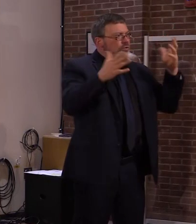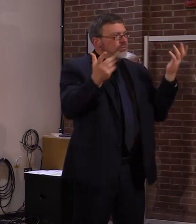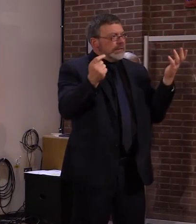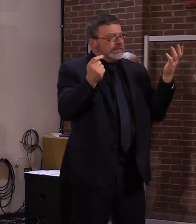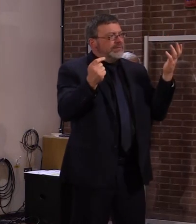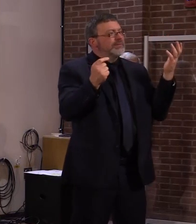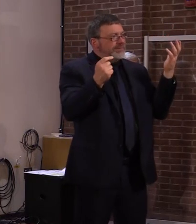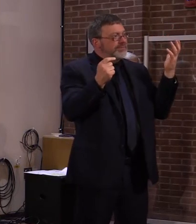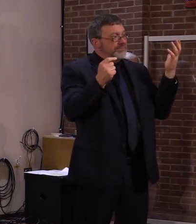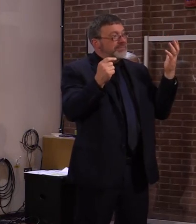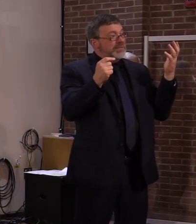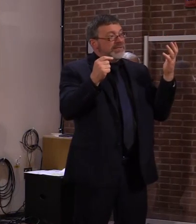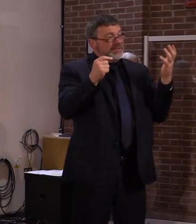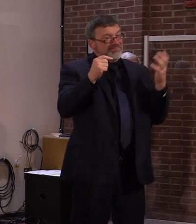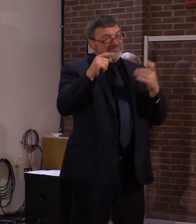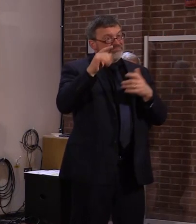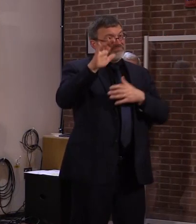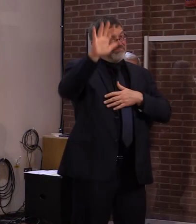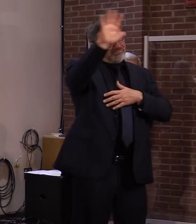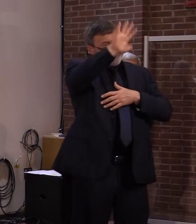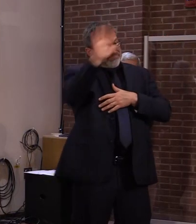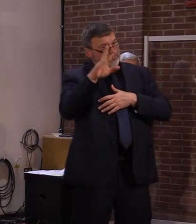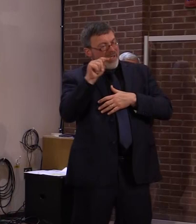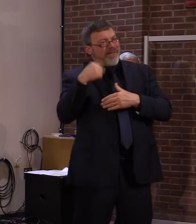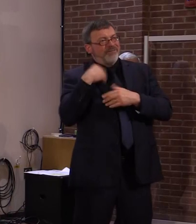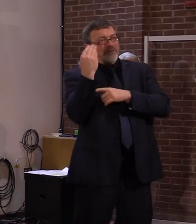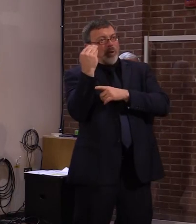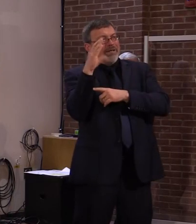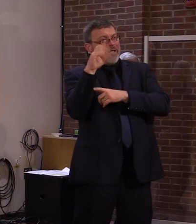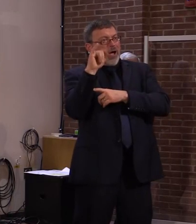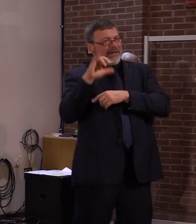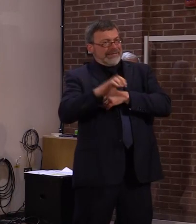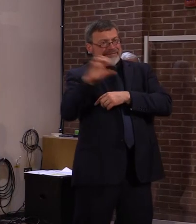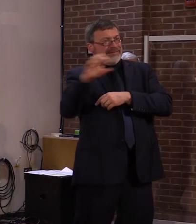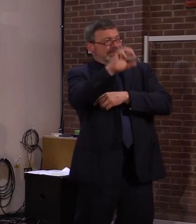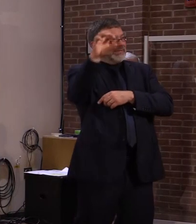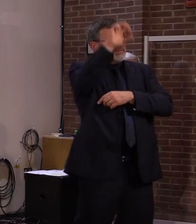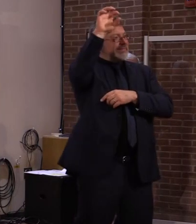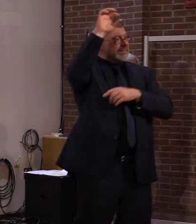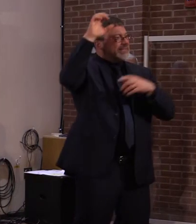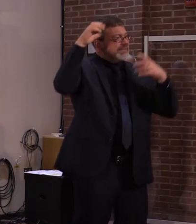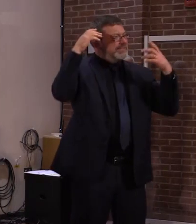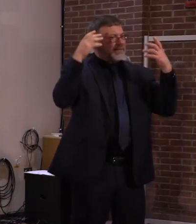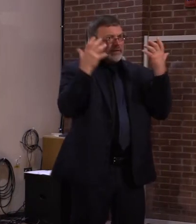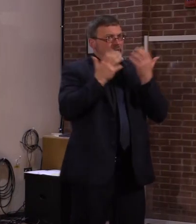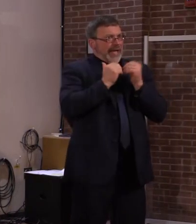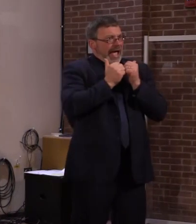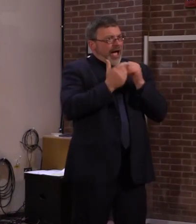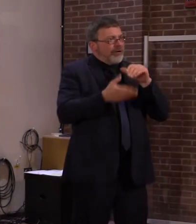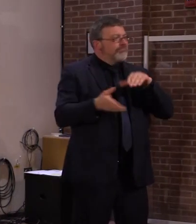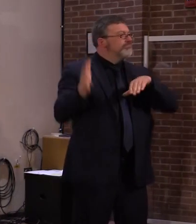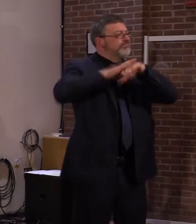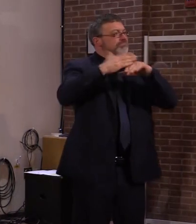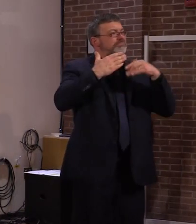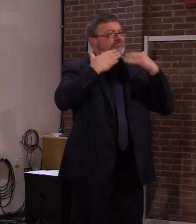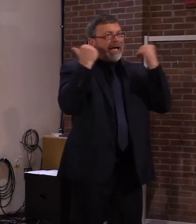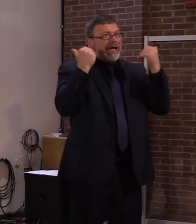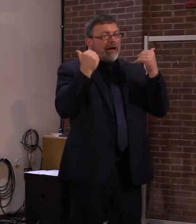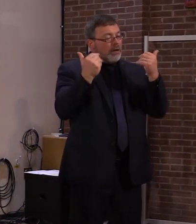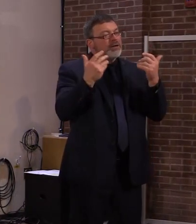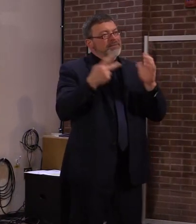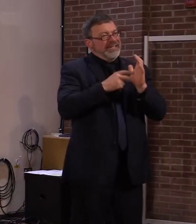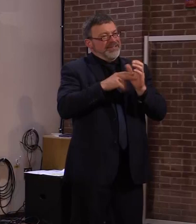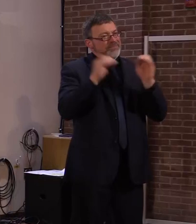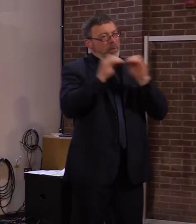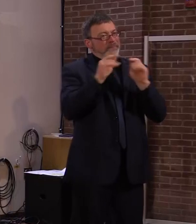counties, specifically the rural areas of the state, if we don't have the workforce to deliver, we're going to be in